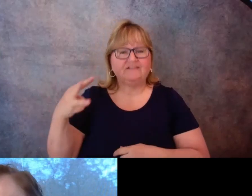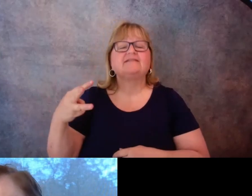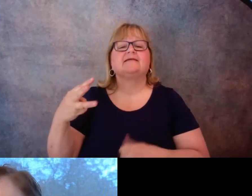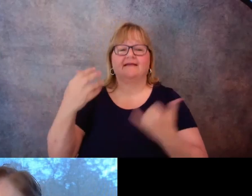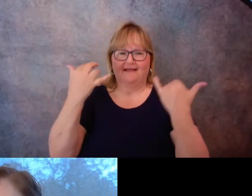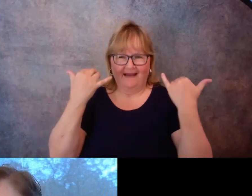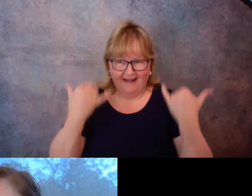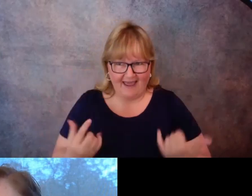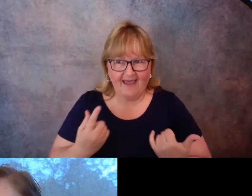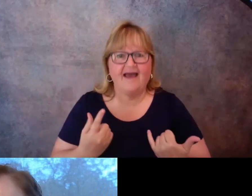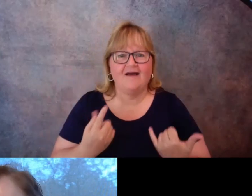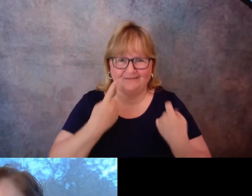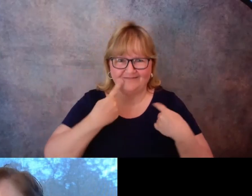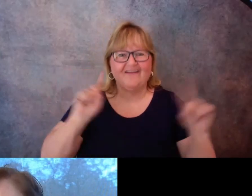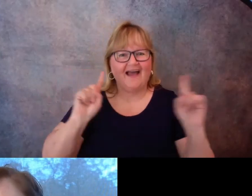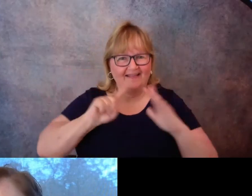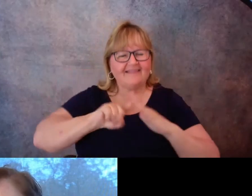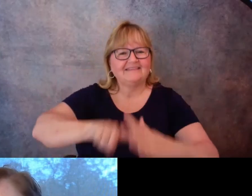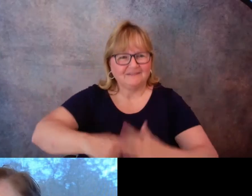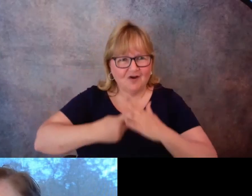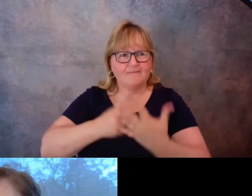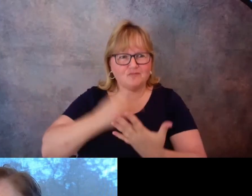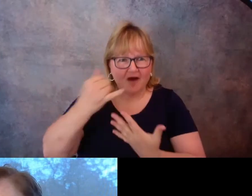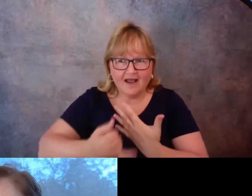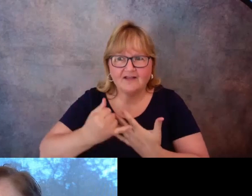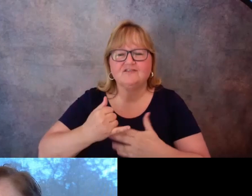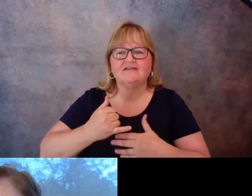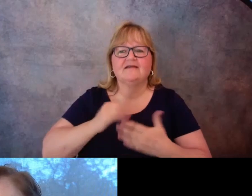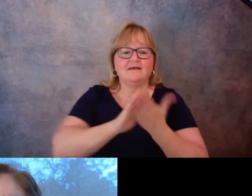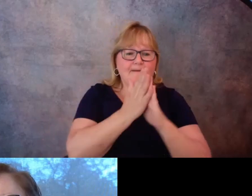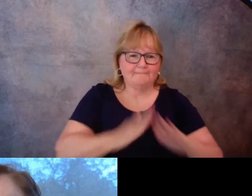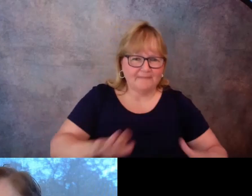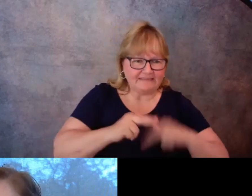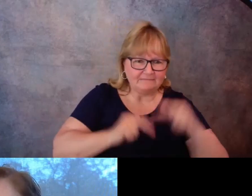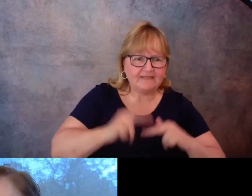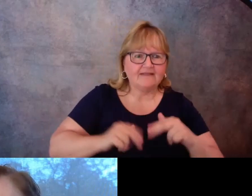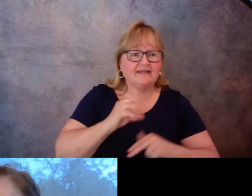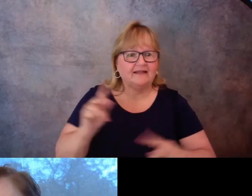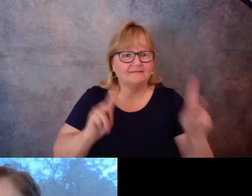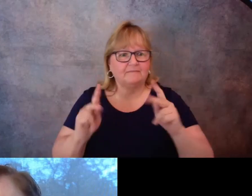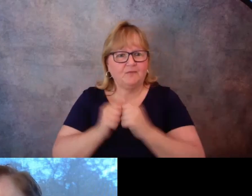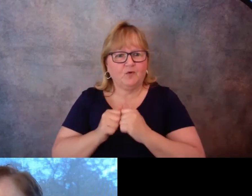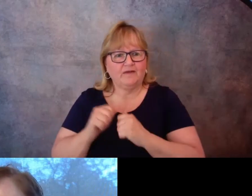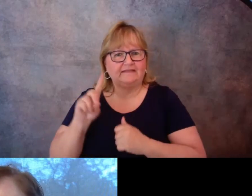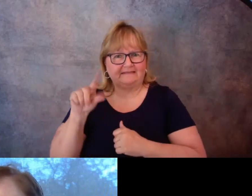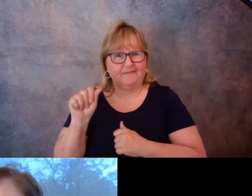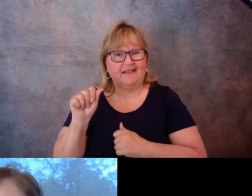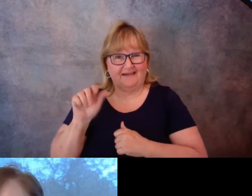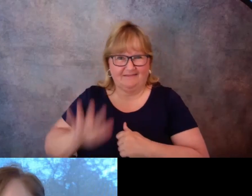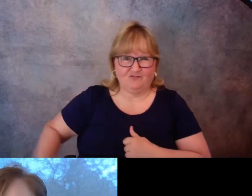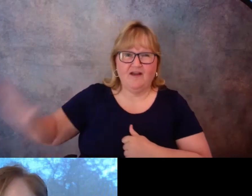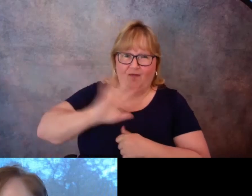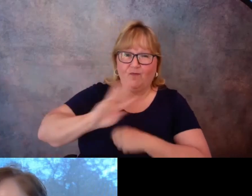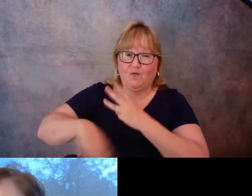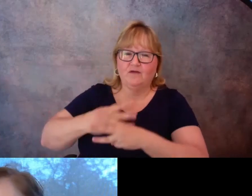to start projects on peace building and people with disabilities throughout the world. So it's an opportune moment